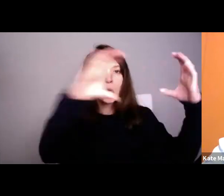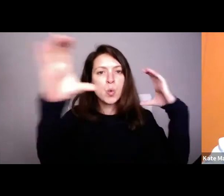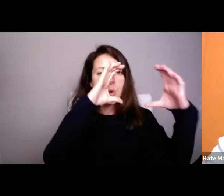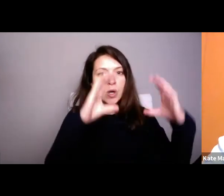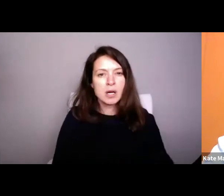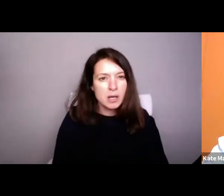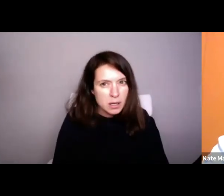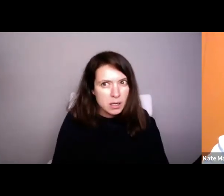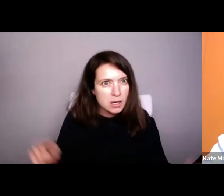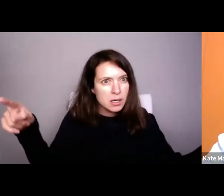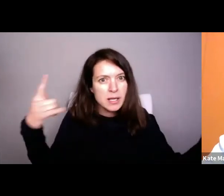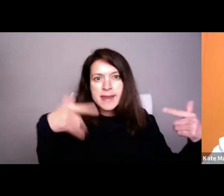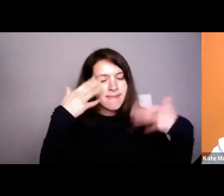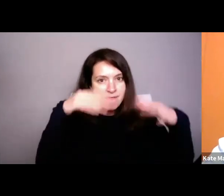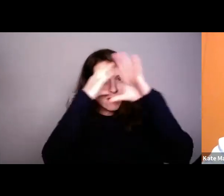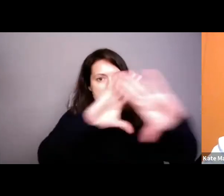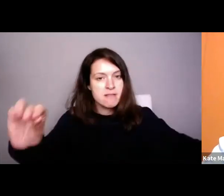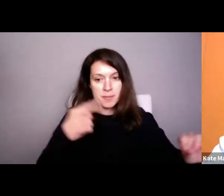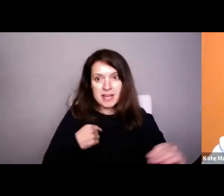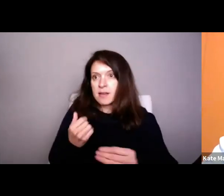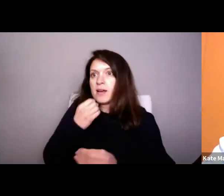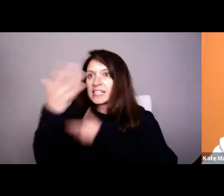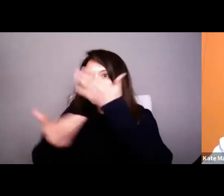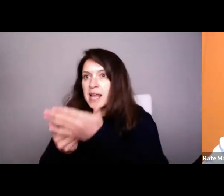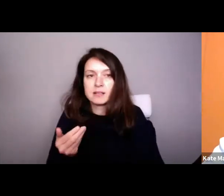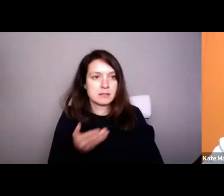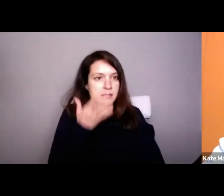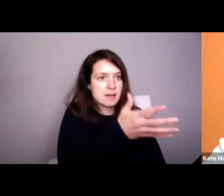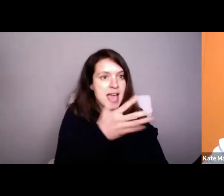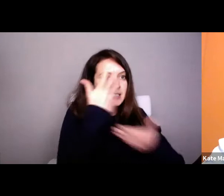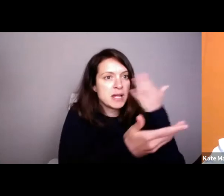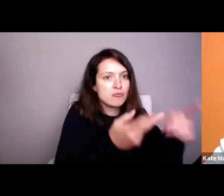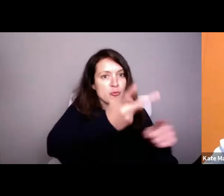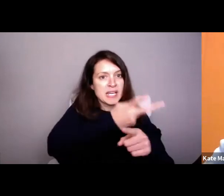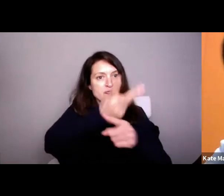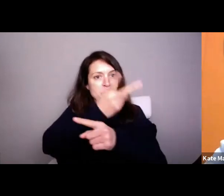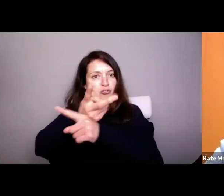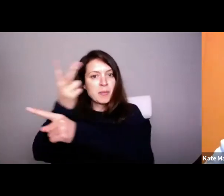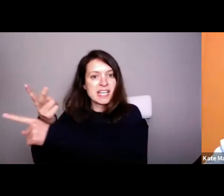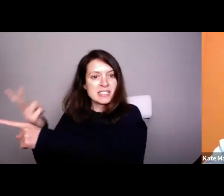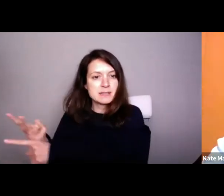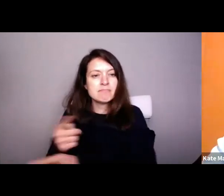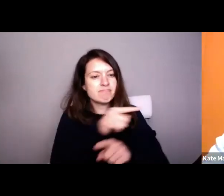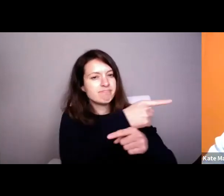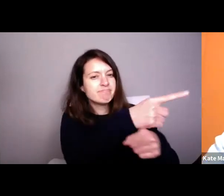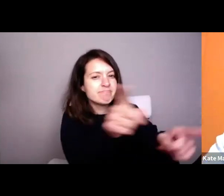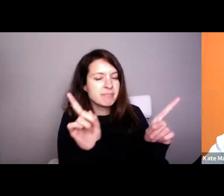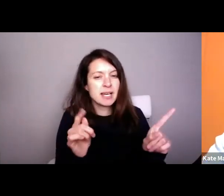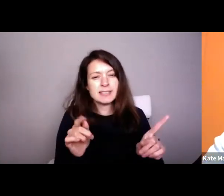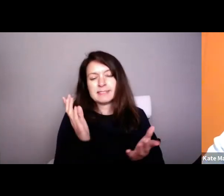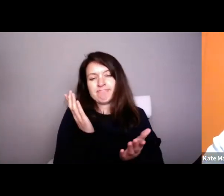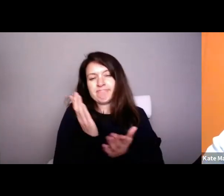to explain myself from scratch." And that was something that we found a lot, this constant kind of repetition that students had to do.